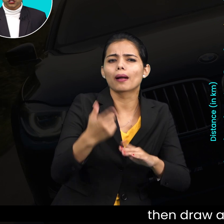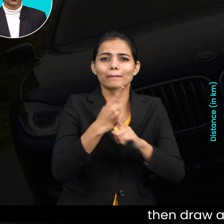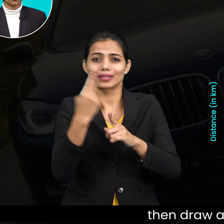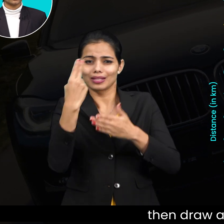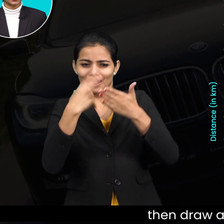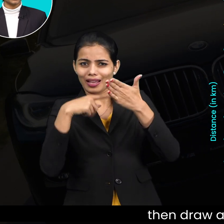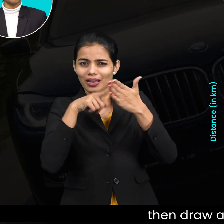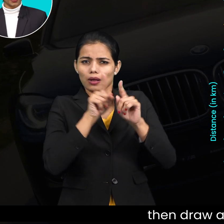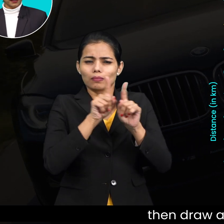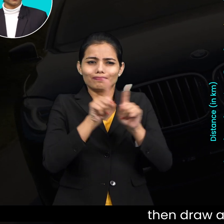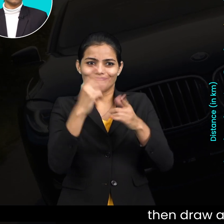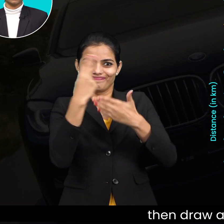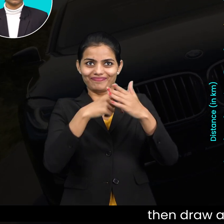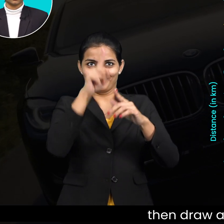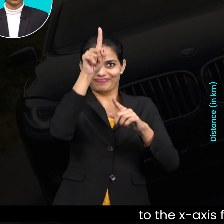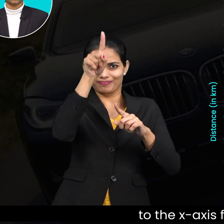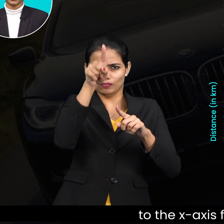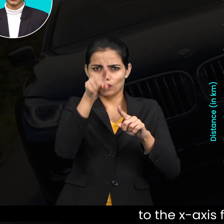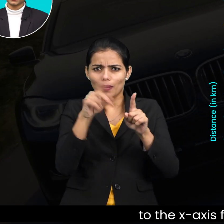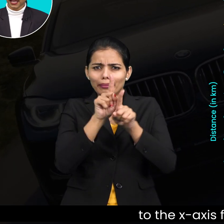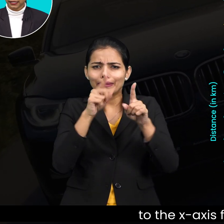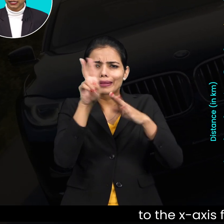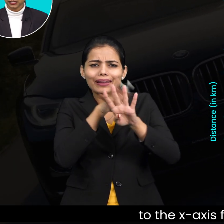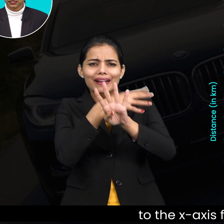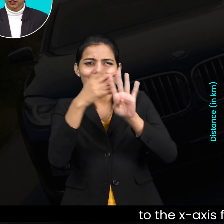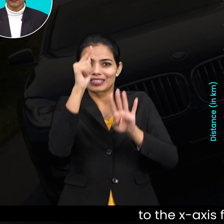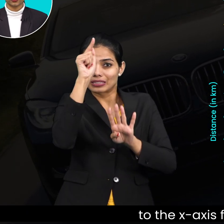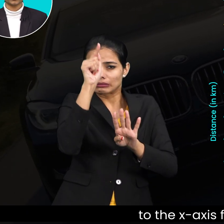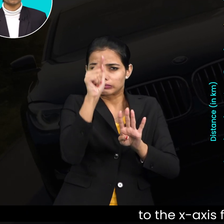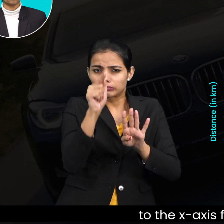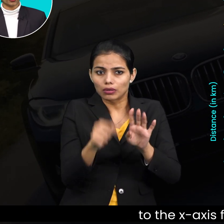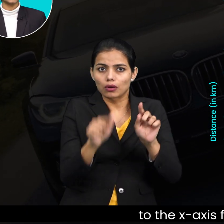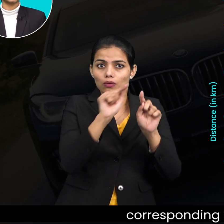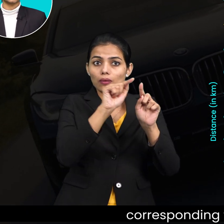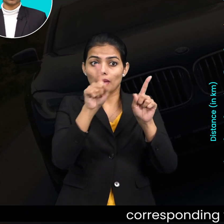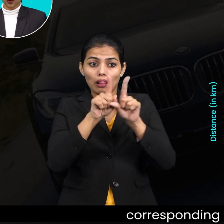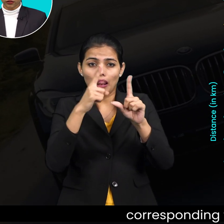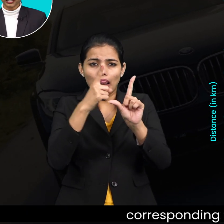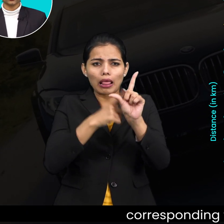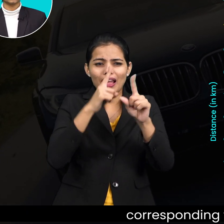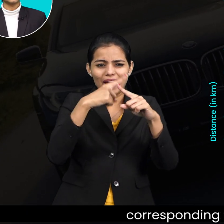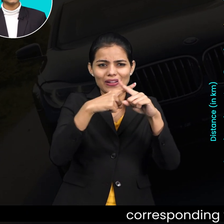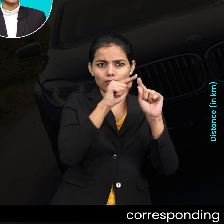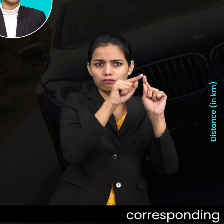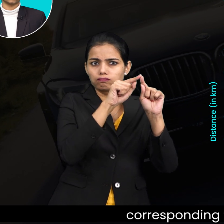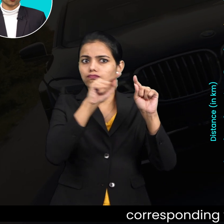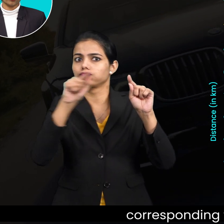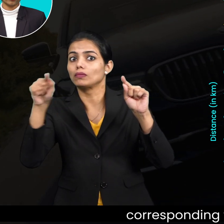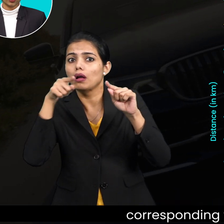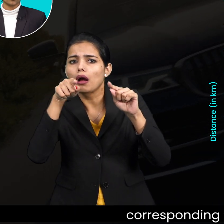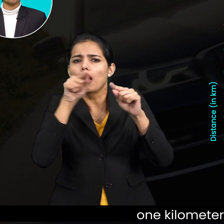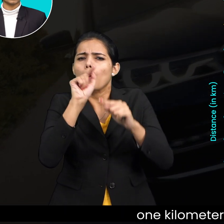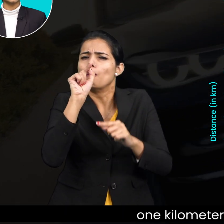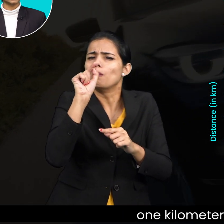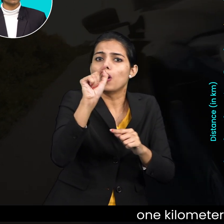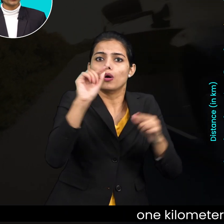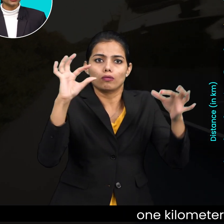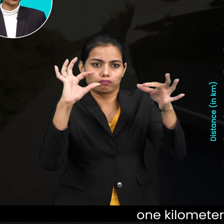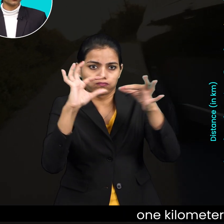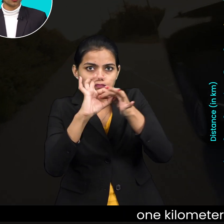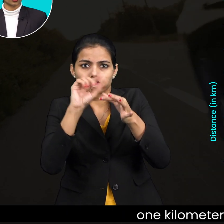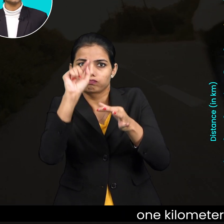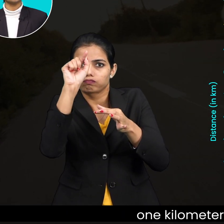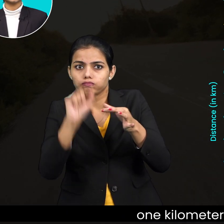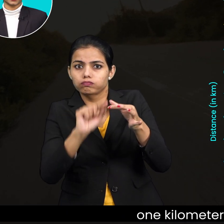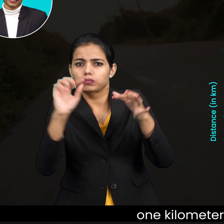Then, draw a line parallel to the x-axis from the point corresponding to a distance of 1